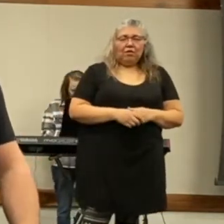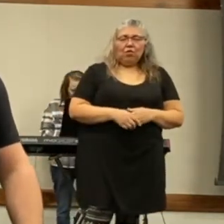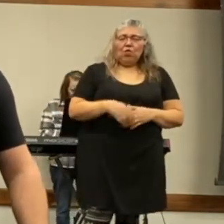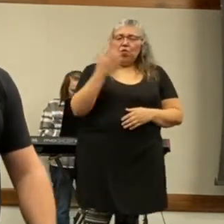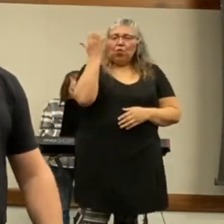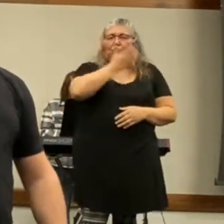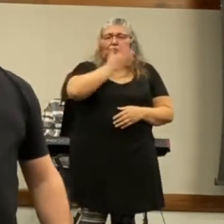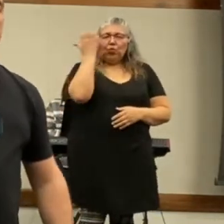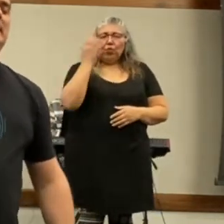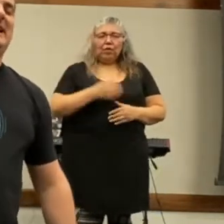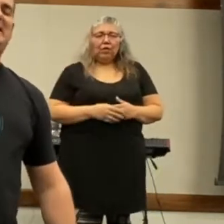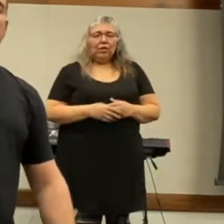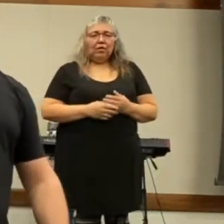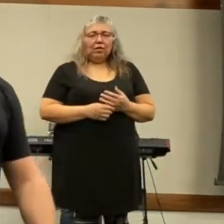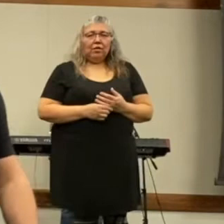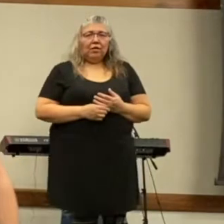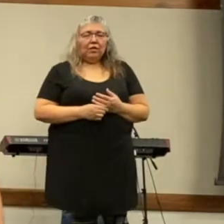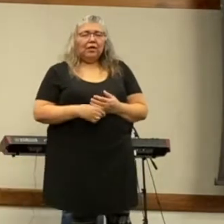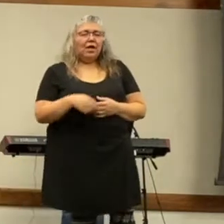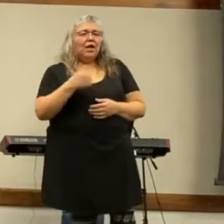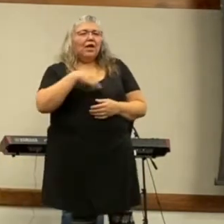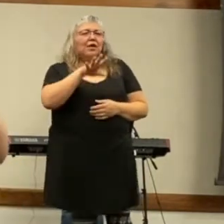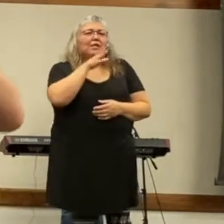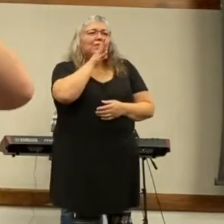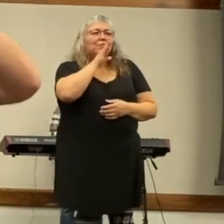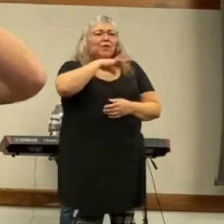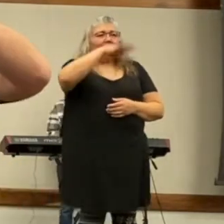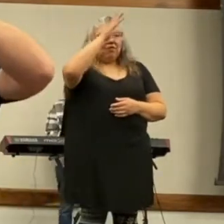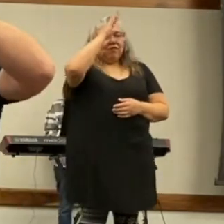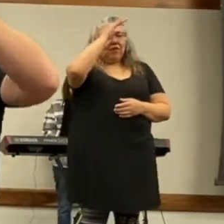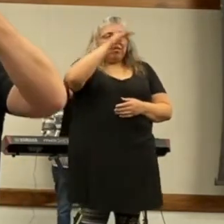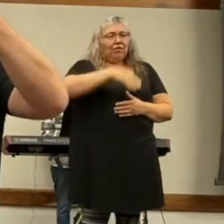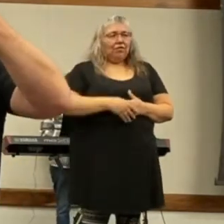Woo! And I speak, Father.